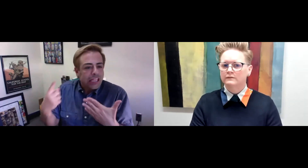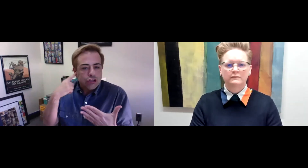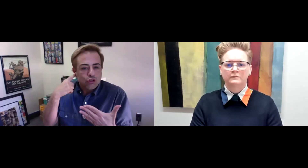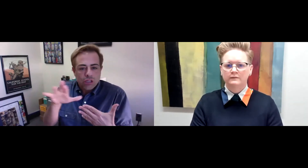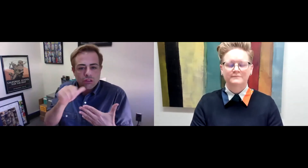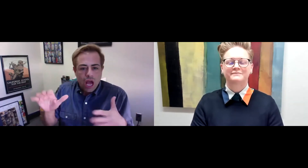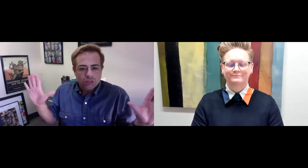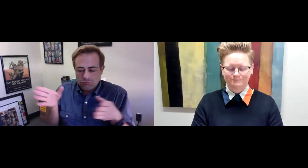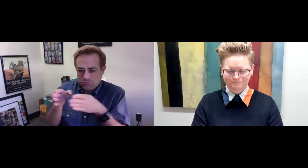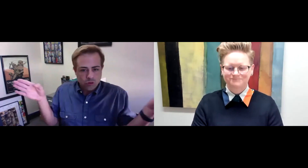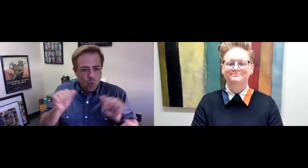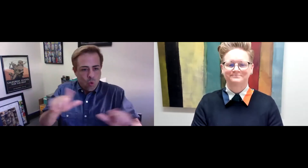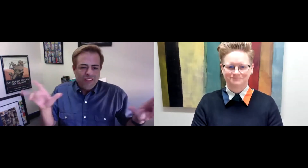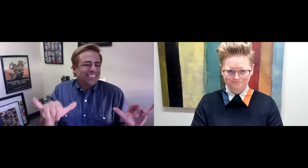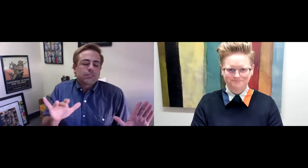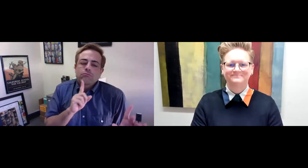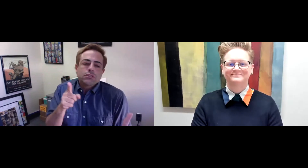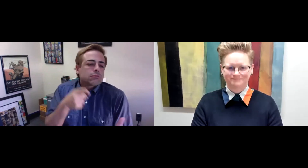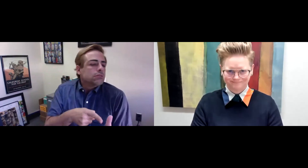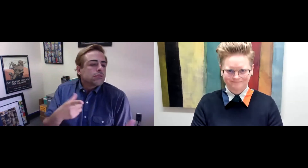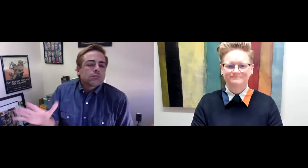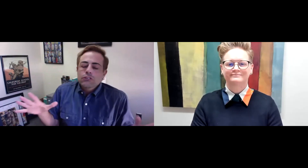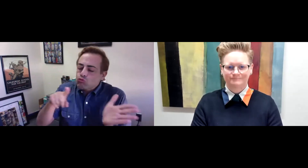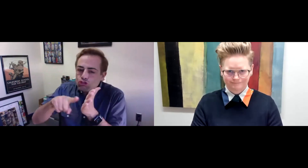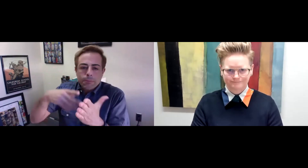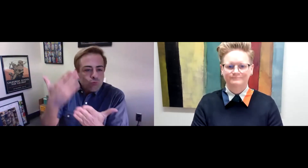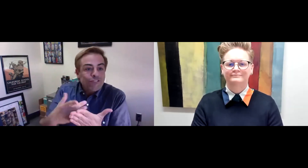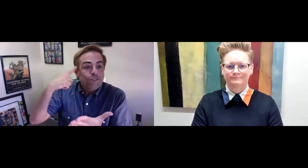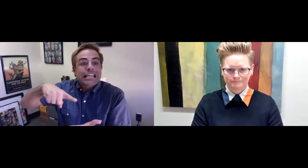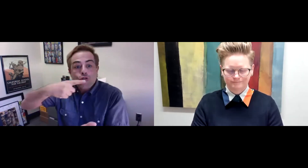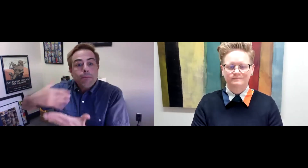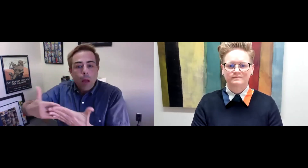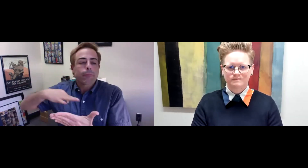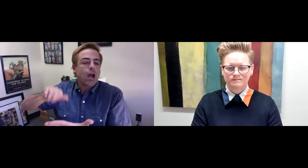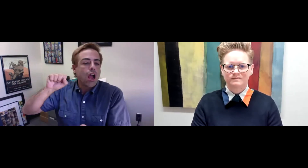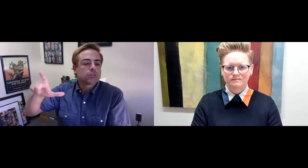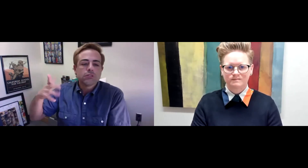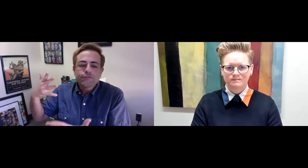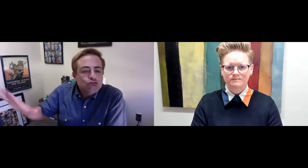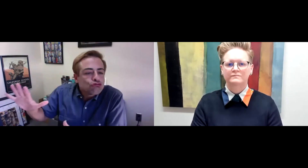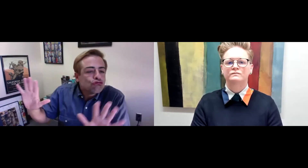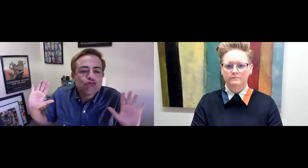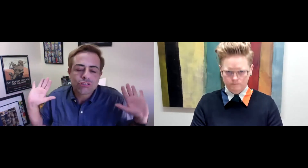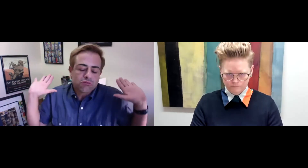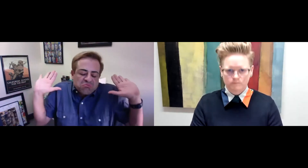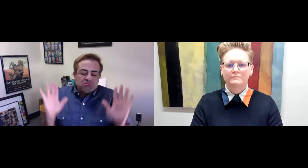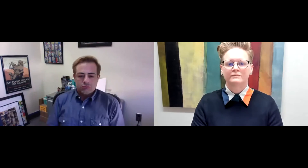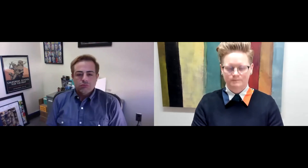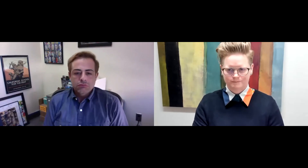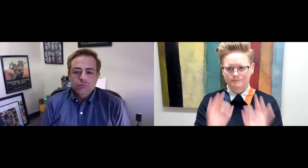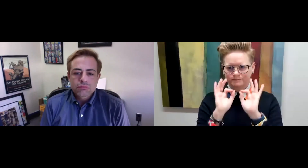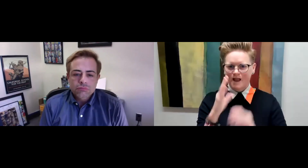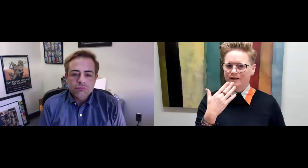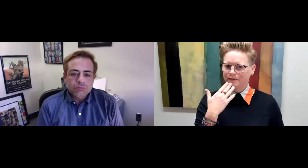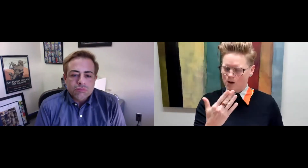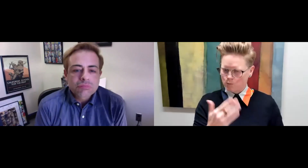from ASL. And we know that, right? That's general fact. There's research that has proved that ASL benefits